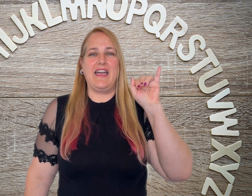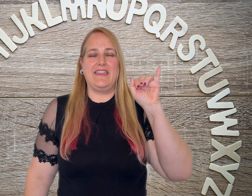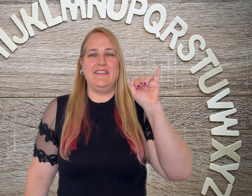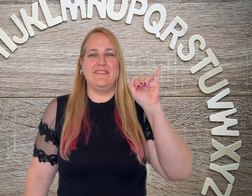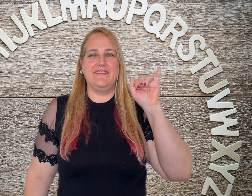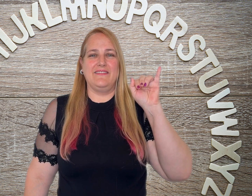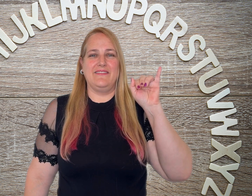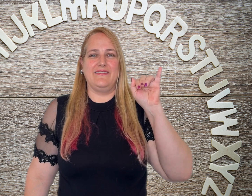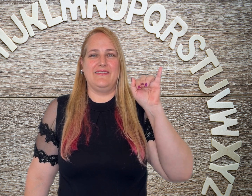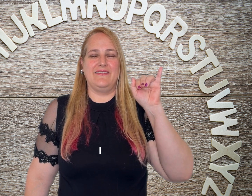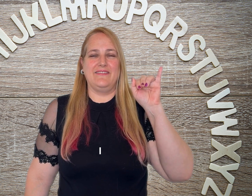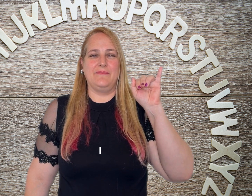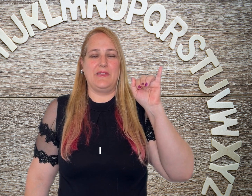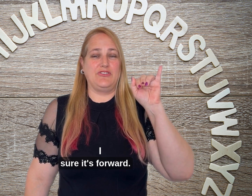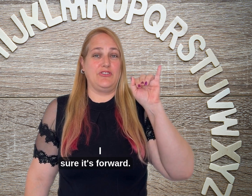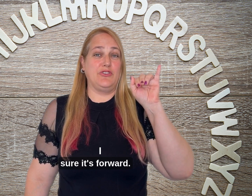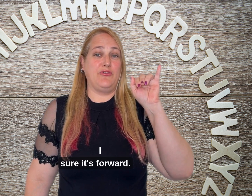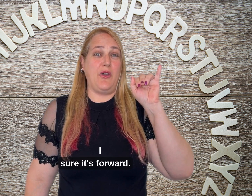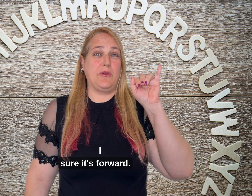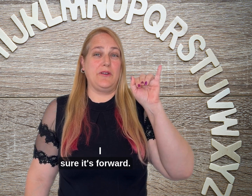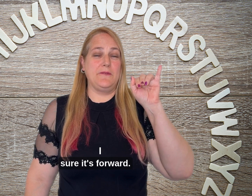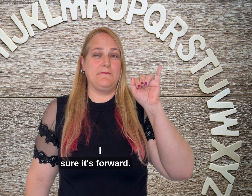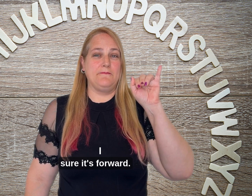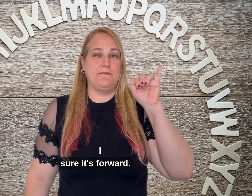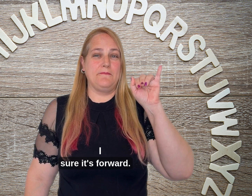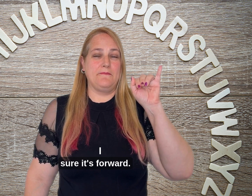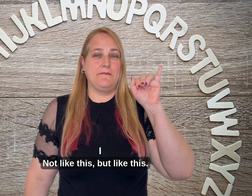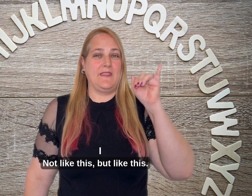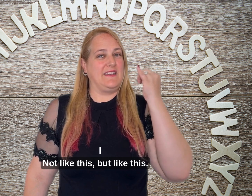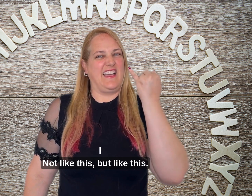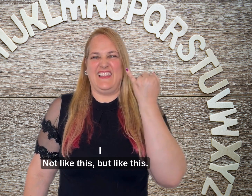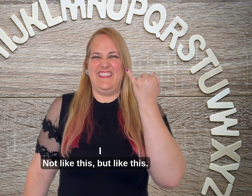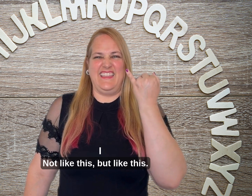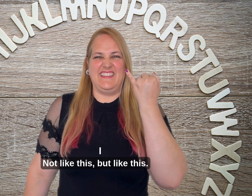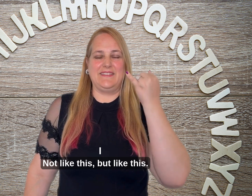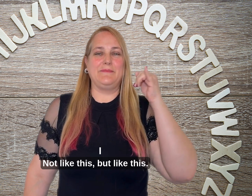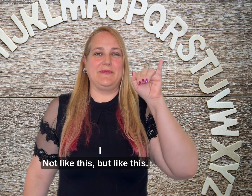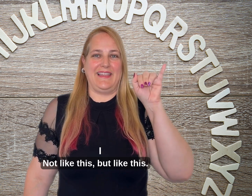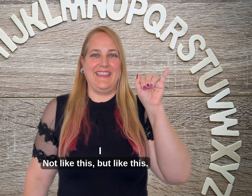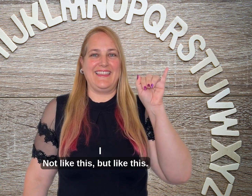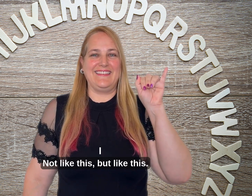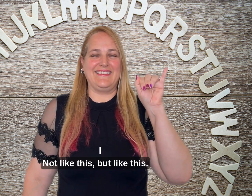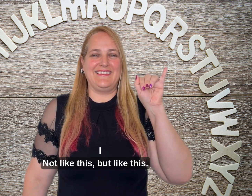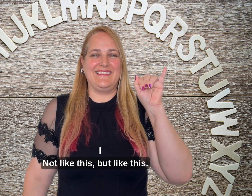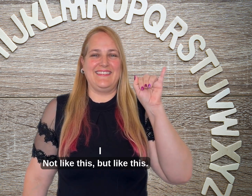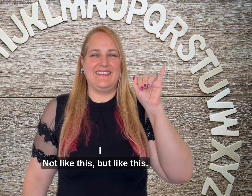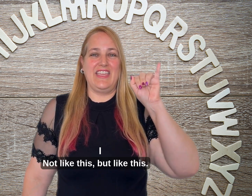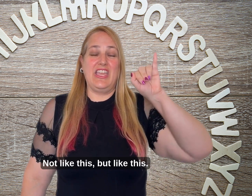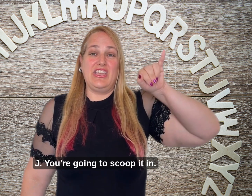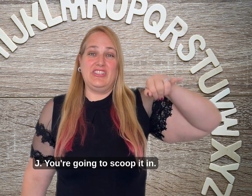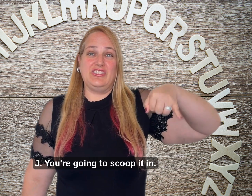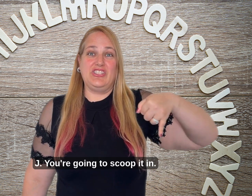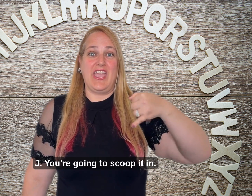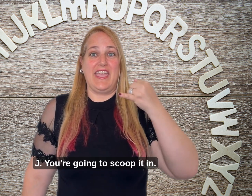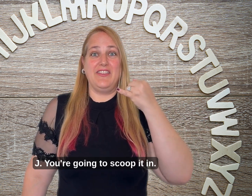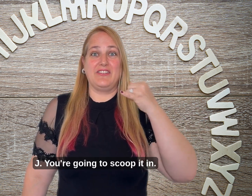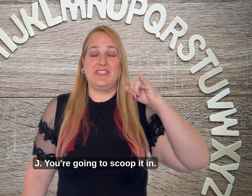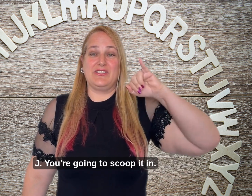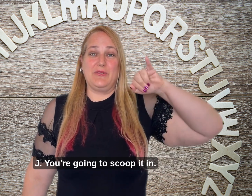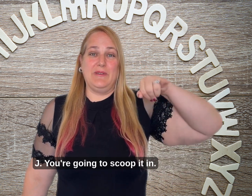I, make sure it's forward, not like this, but like this, J, you're going to scoop it